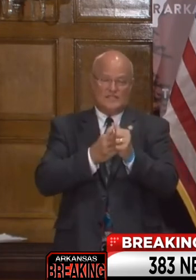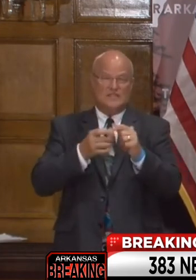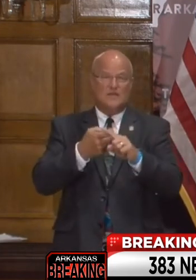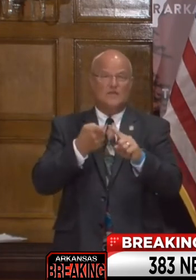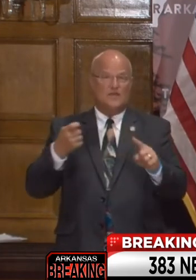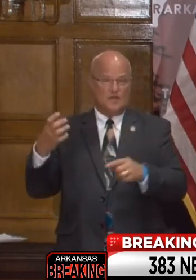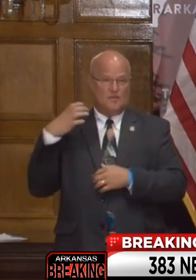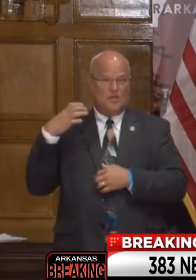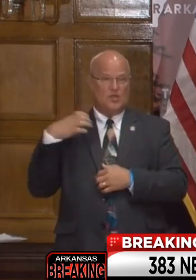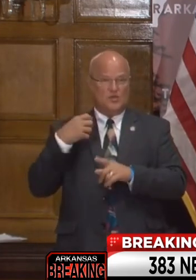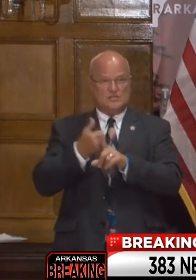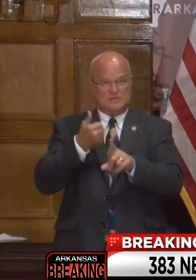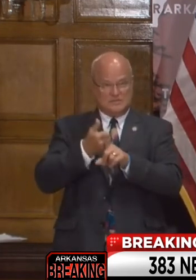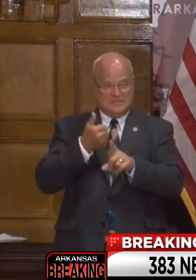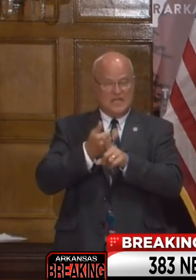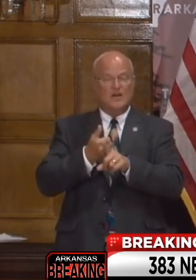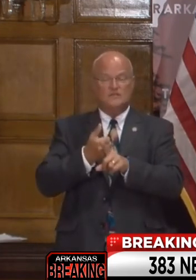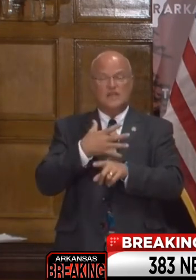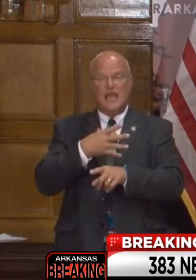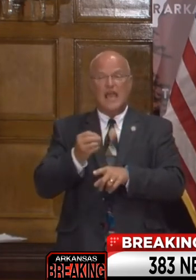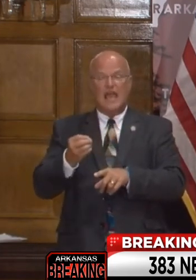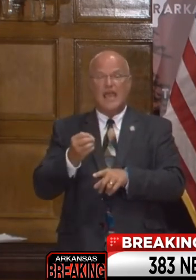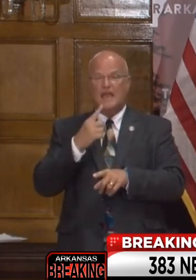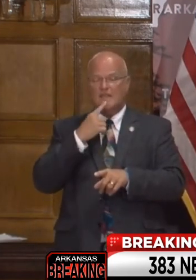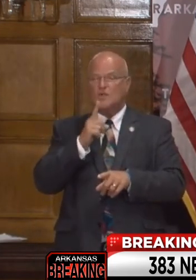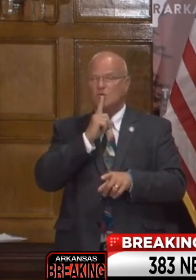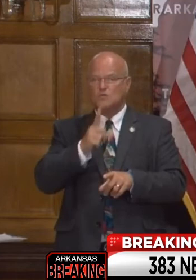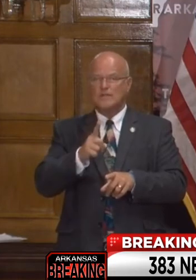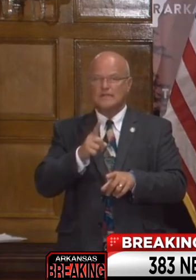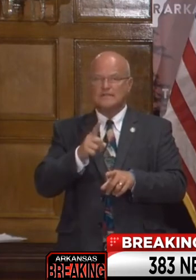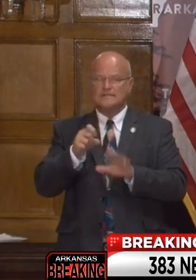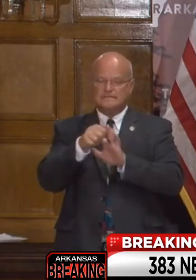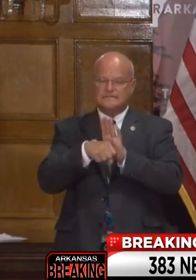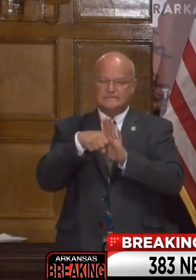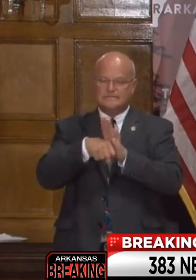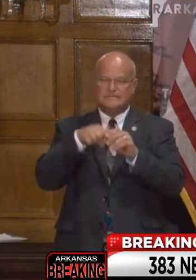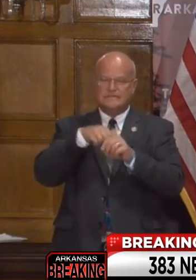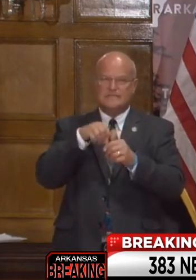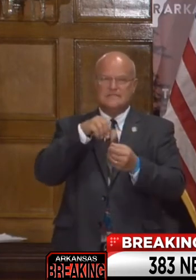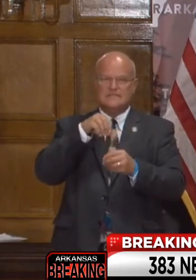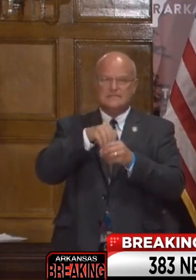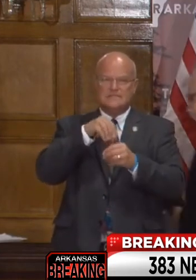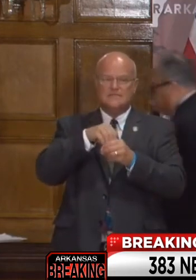from the coaches themselves, and they're driving that into the student athlete.